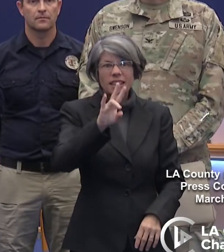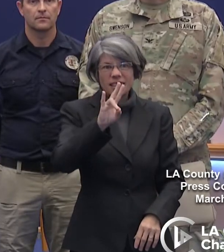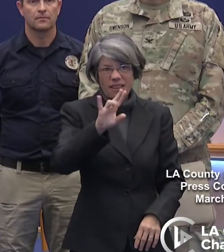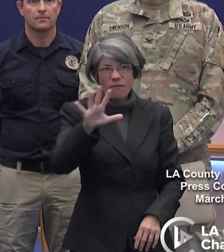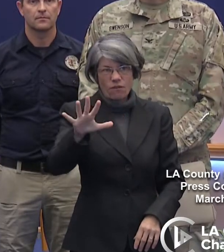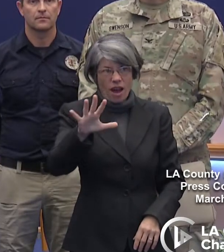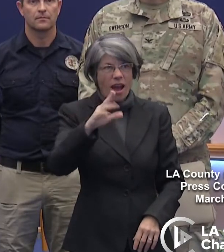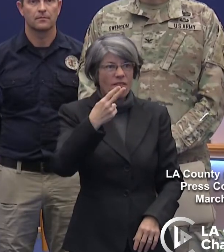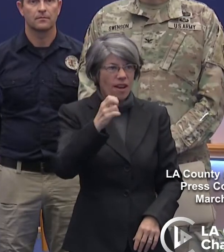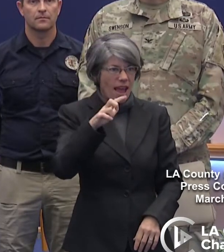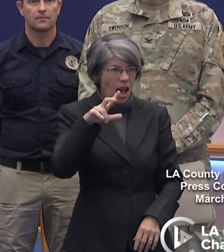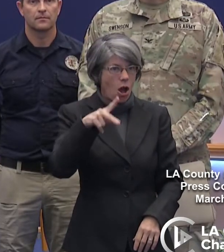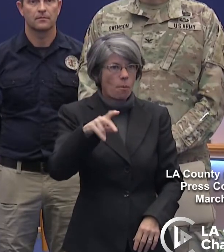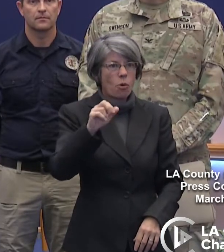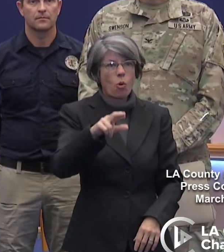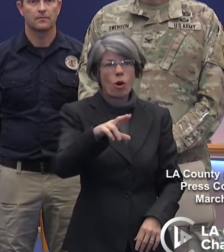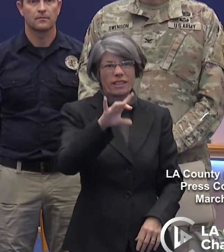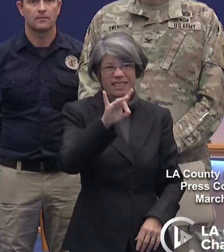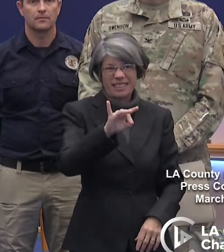1-800-675-HELP or